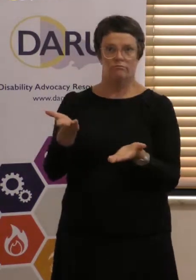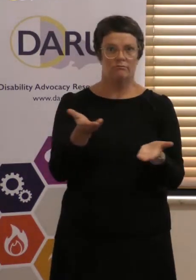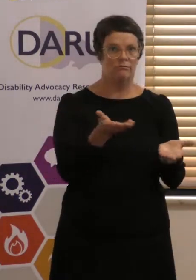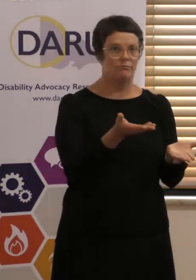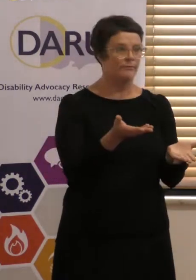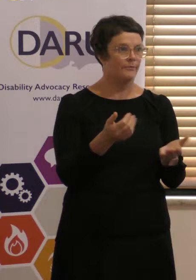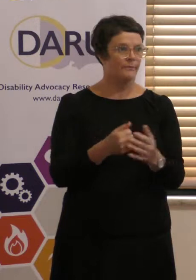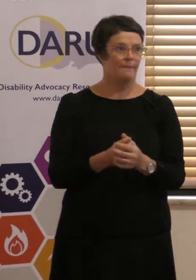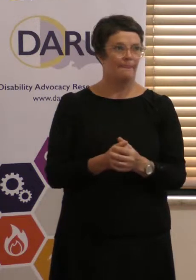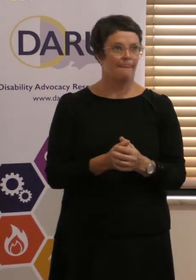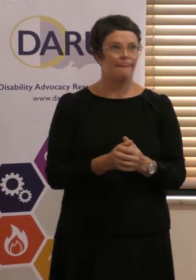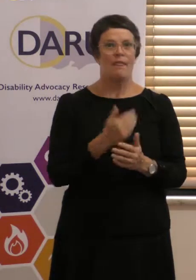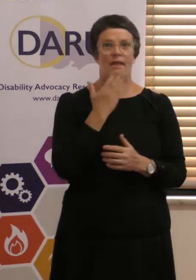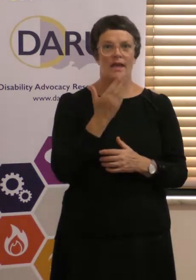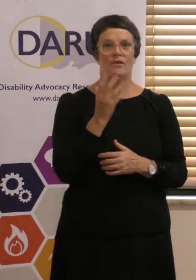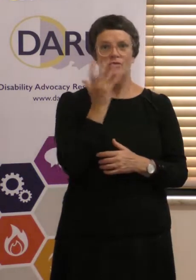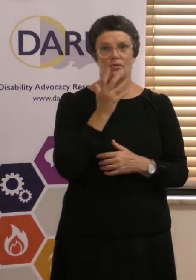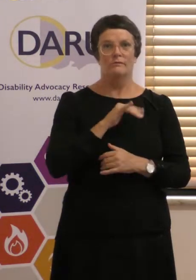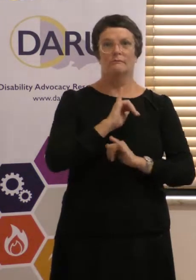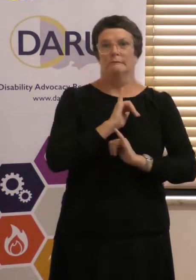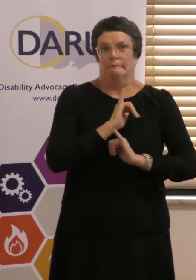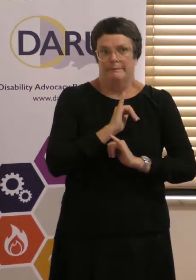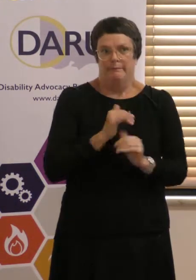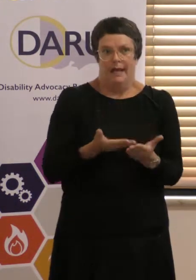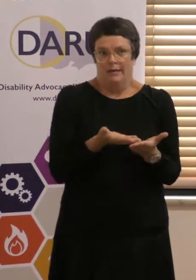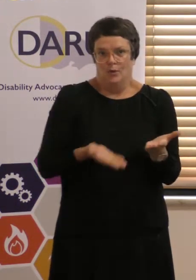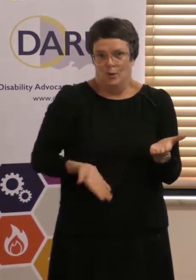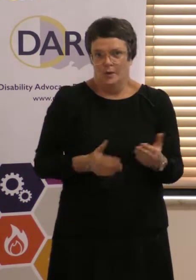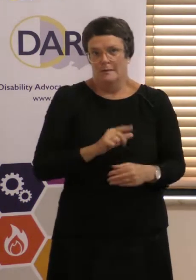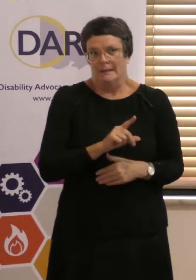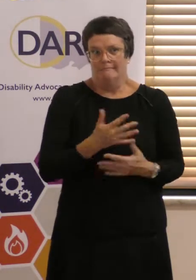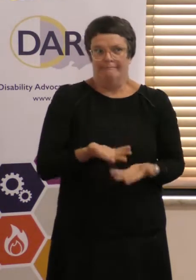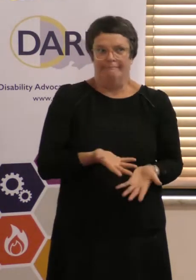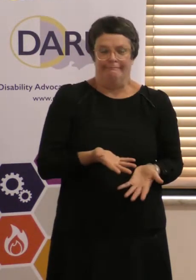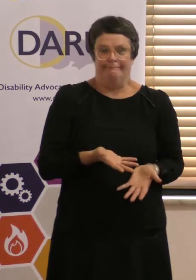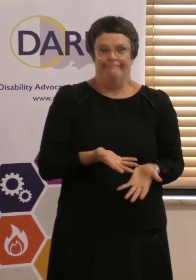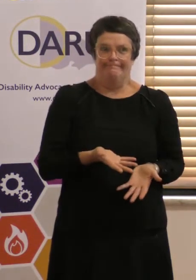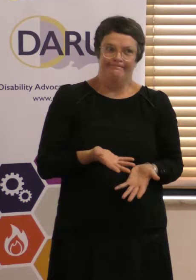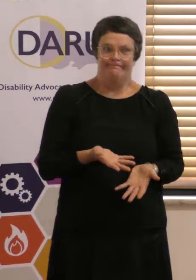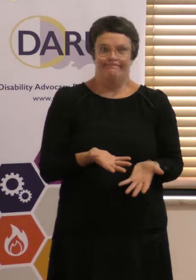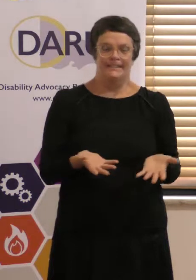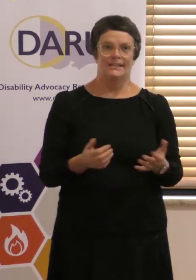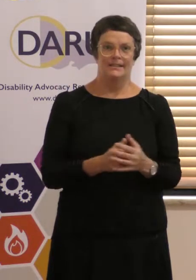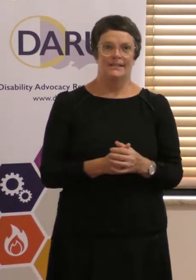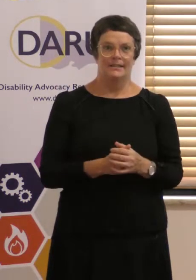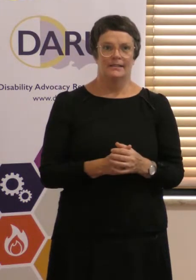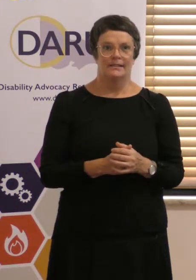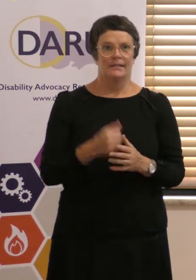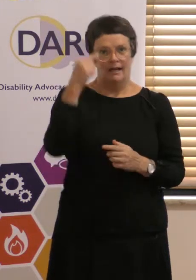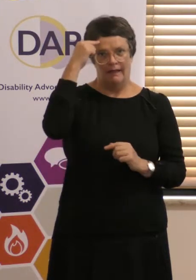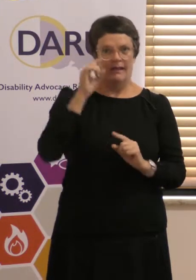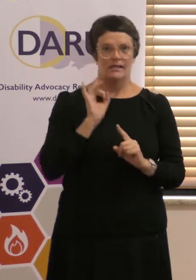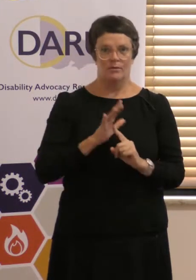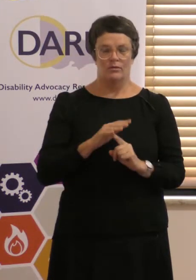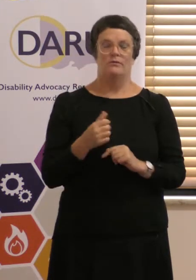Thanks. I'm sorry that was all bad news, but that's how it is. And I think we need to all take stock